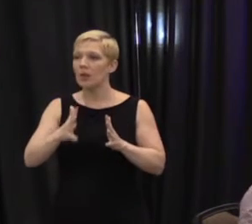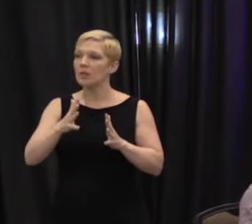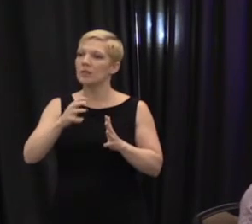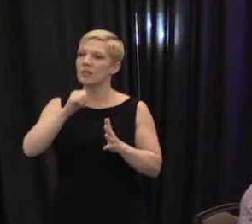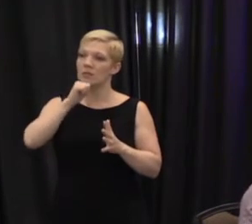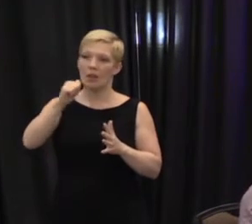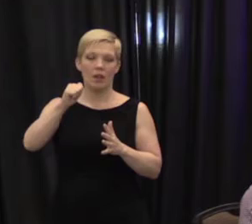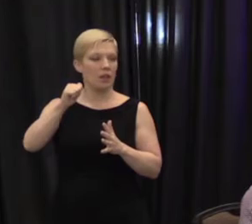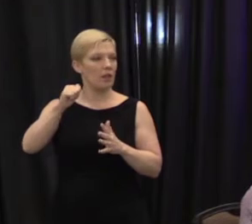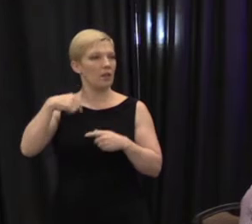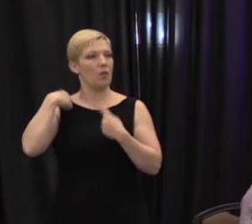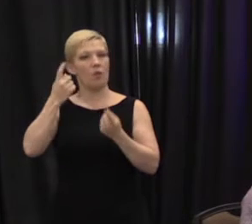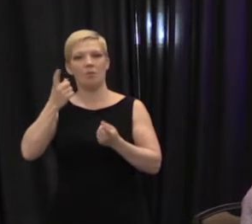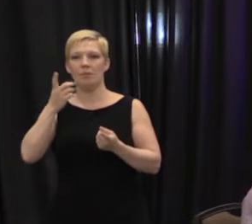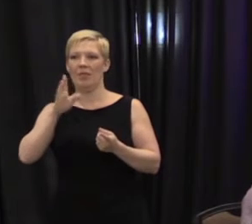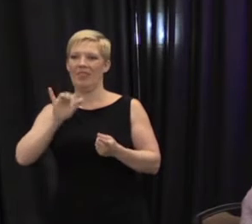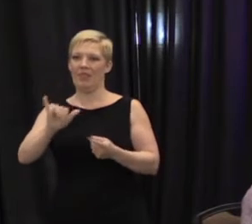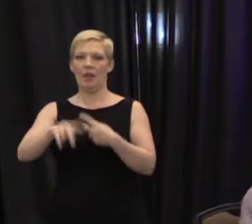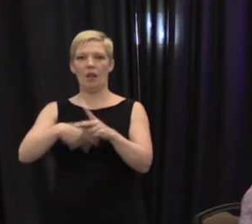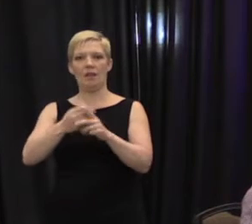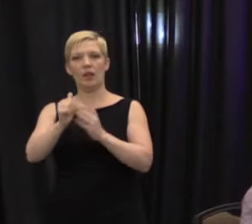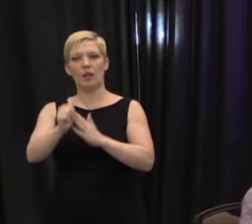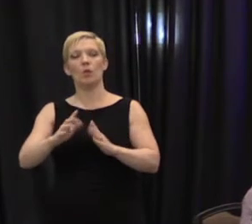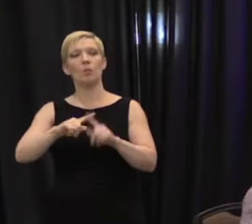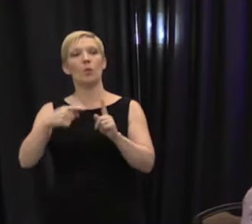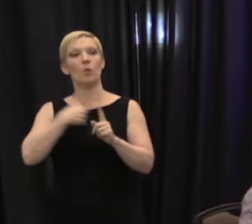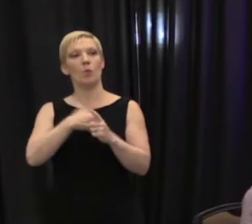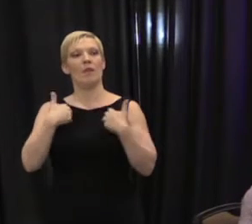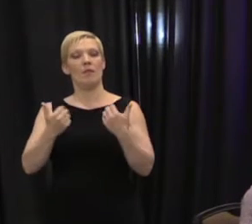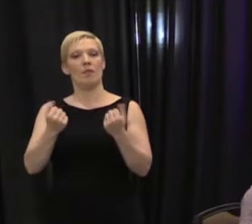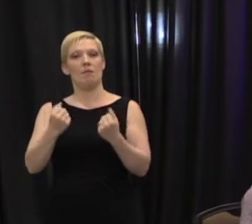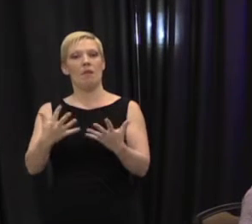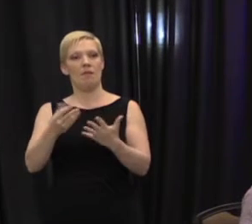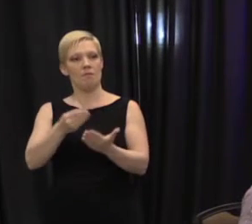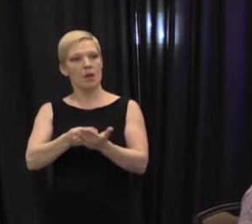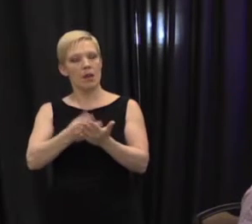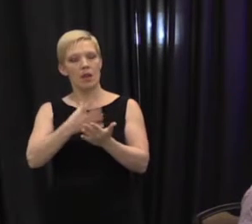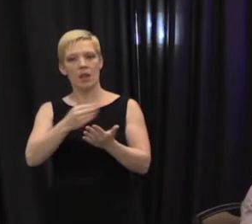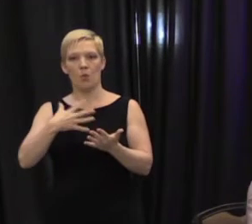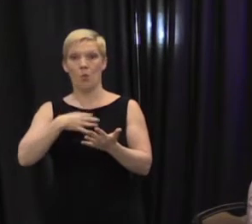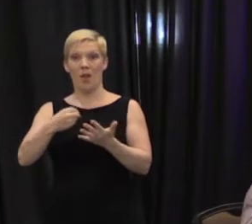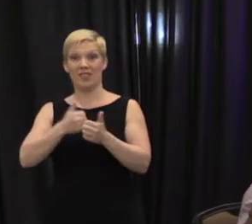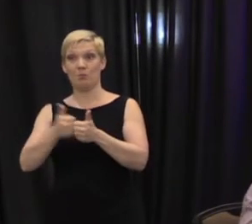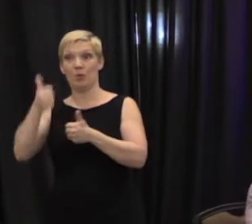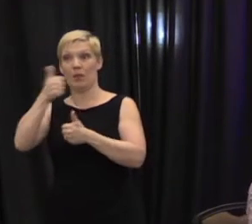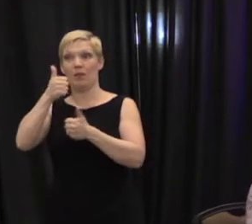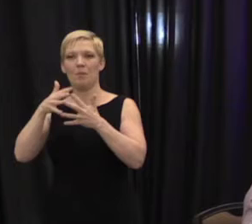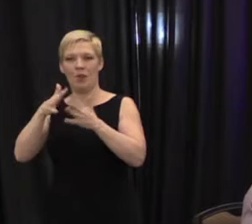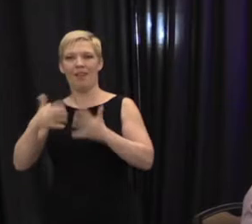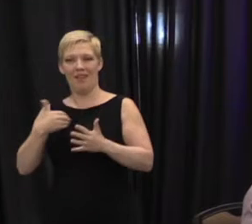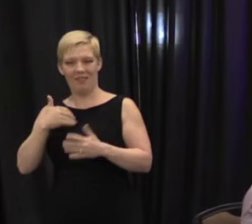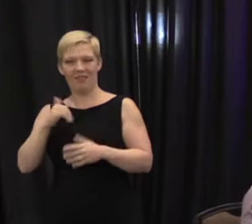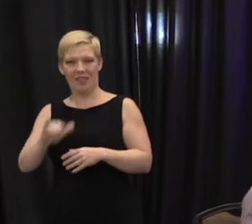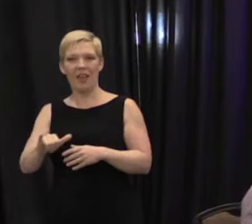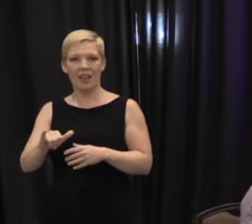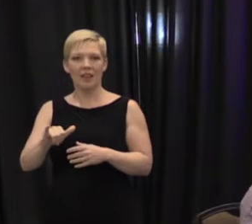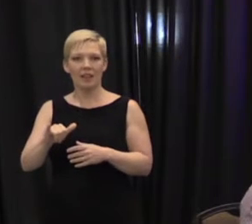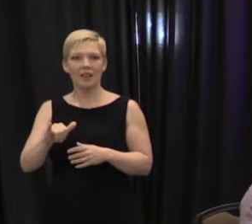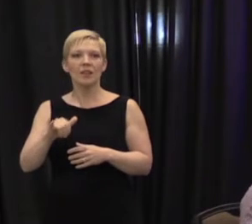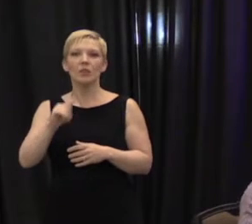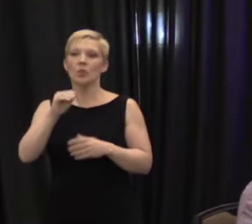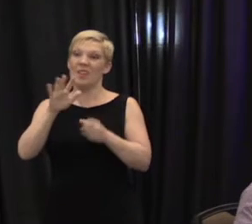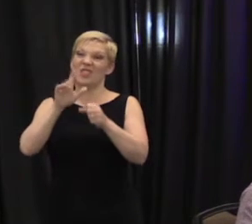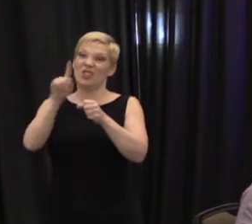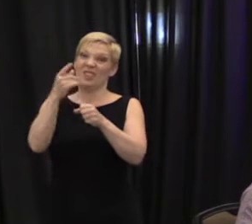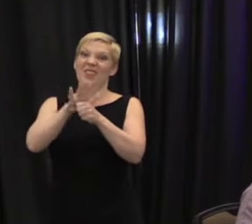leader as we think we are in the world. We just happen to have a lot of money and white supremacy that makes us have unfettered discretion to screw people over.